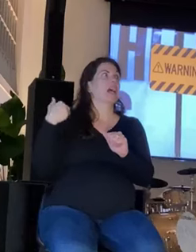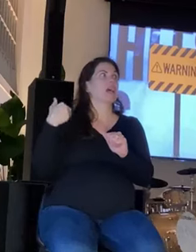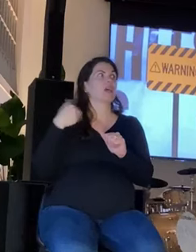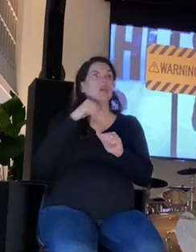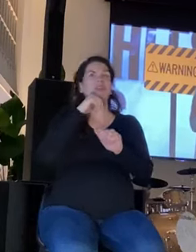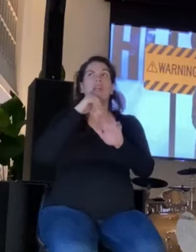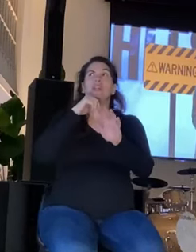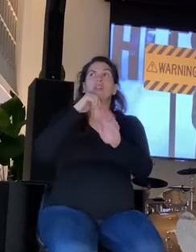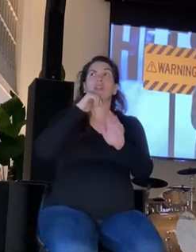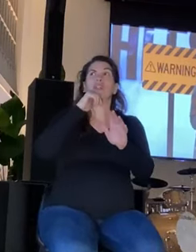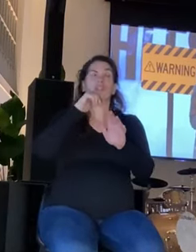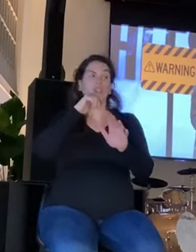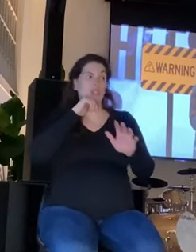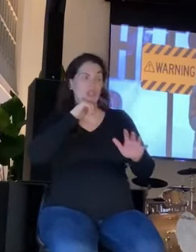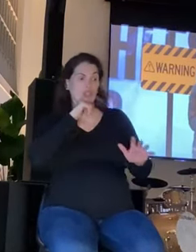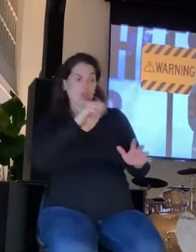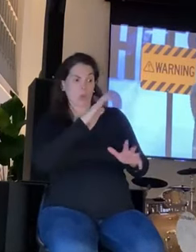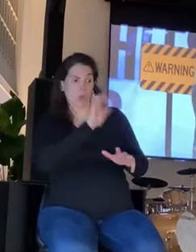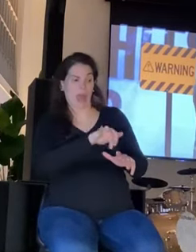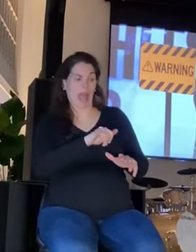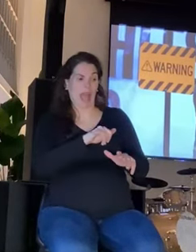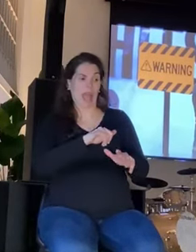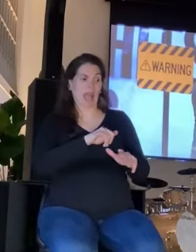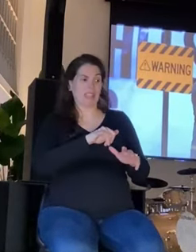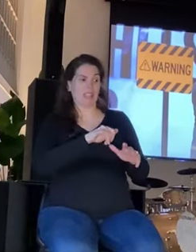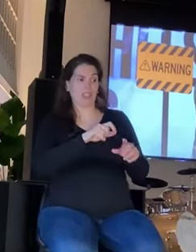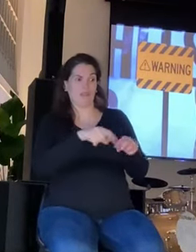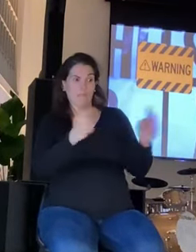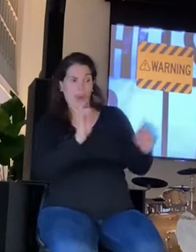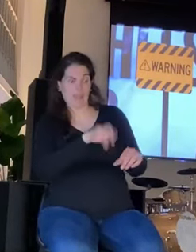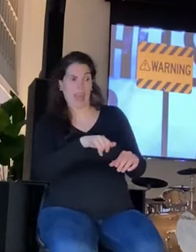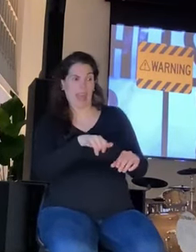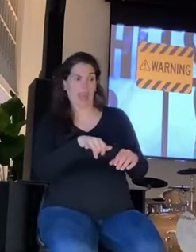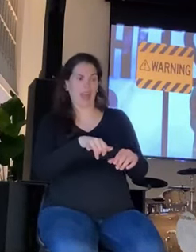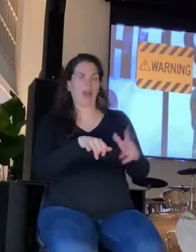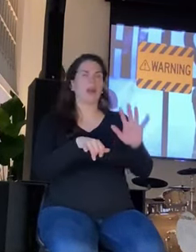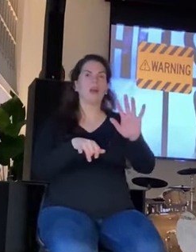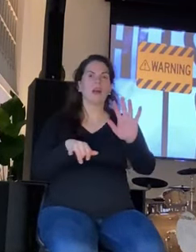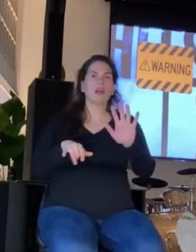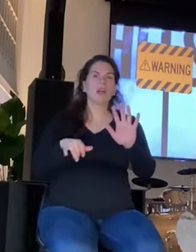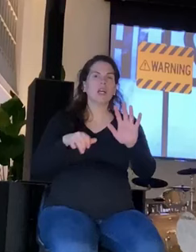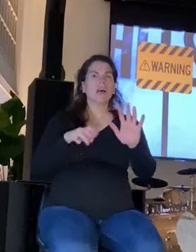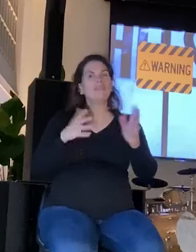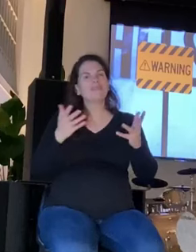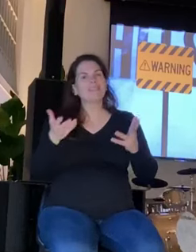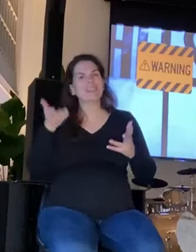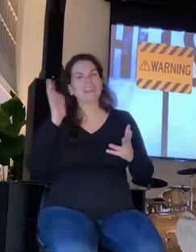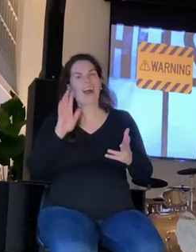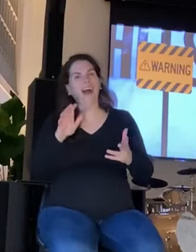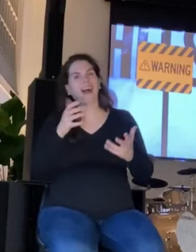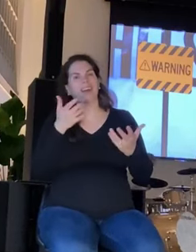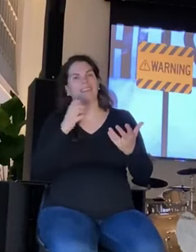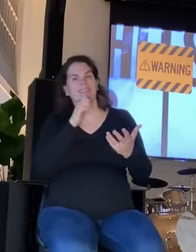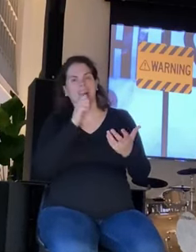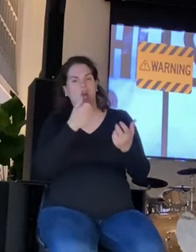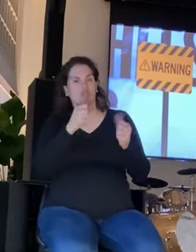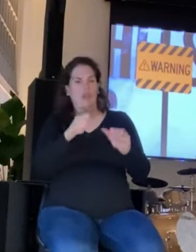No, don't do that. It's not going to try to keep you away from good. This will actually take you down a path of